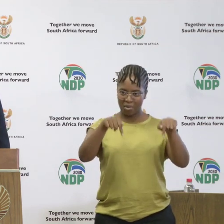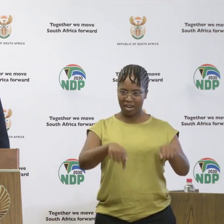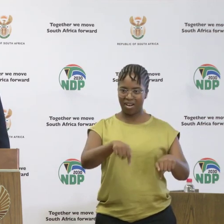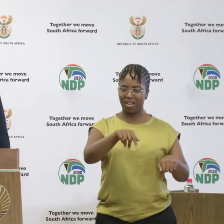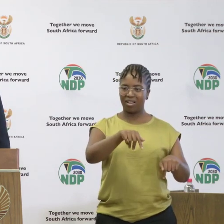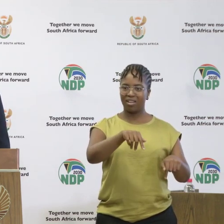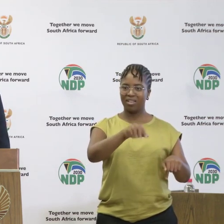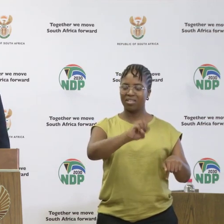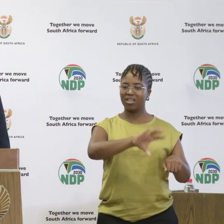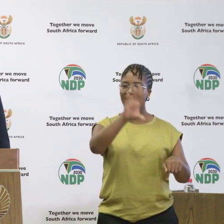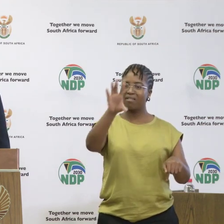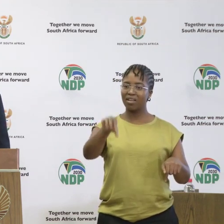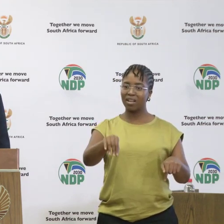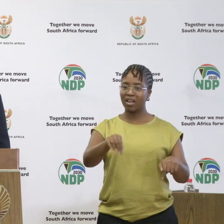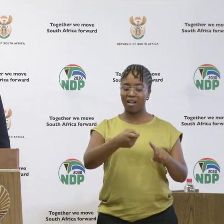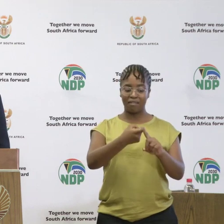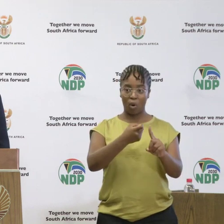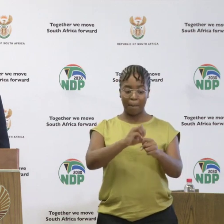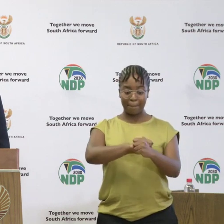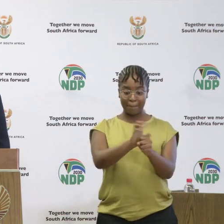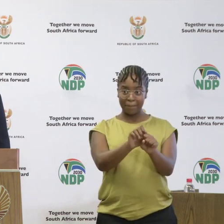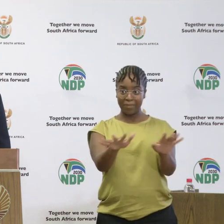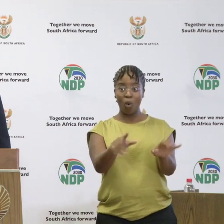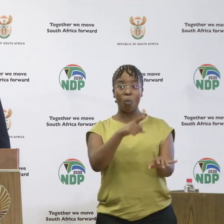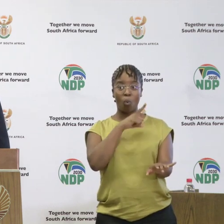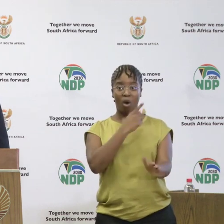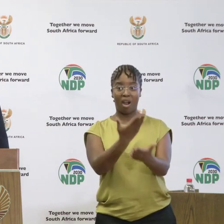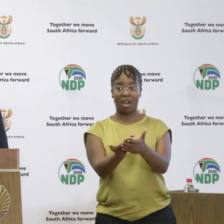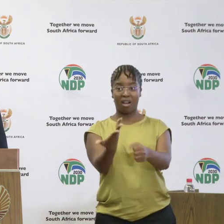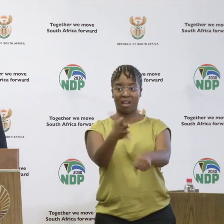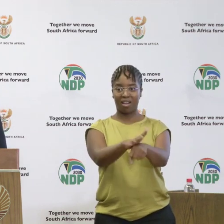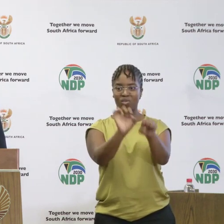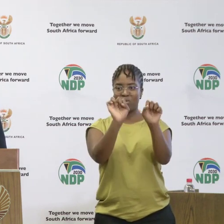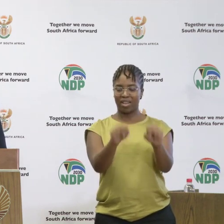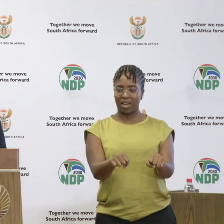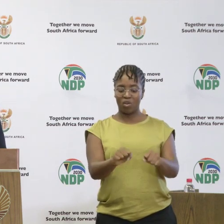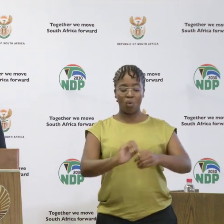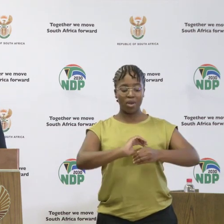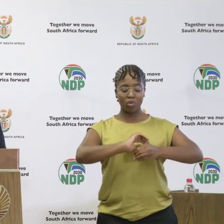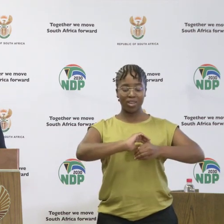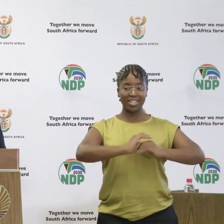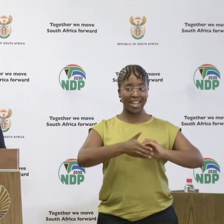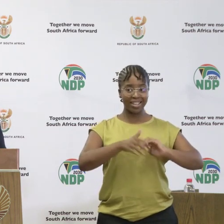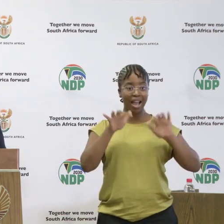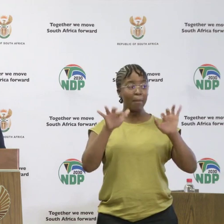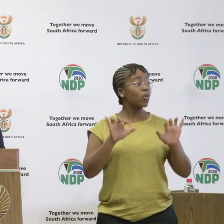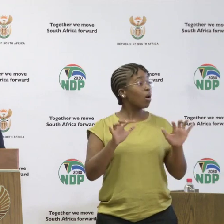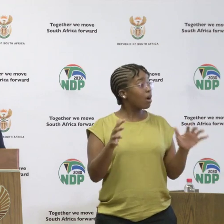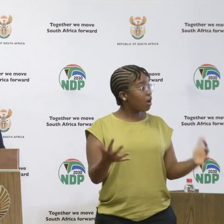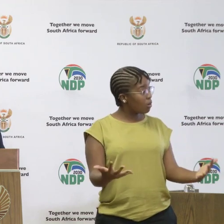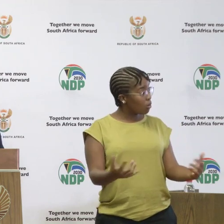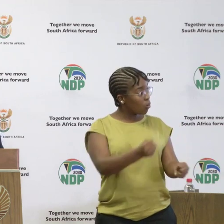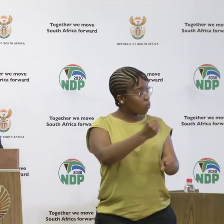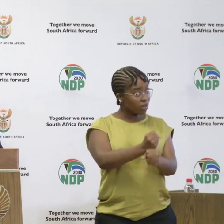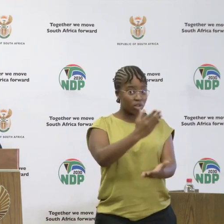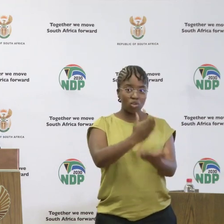this virus because it indeed kills. The only way of protecting our people is to ensure that